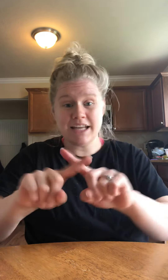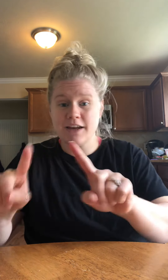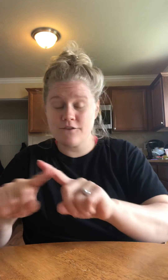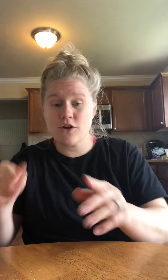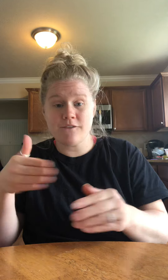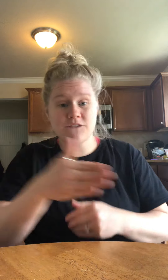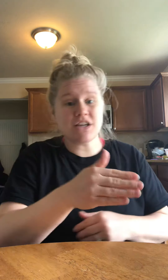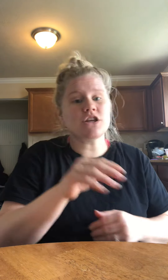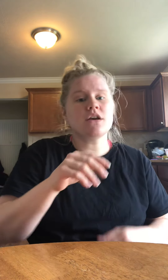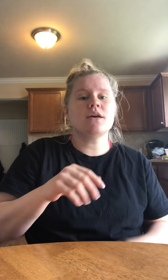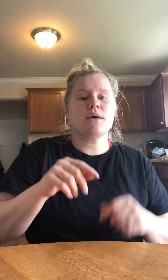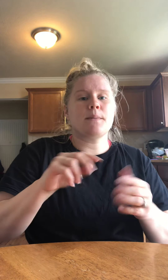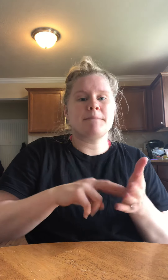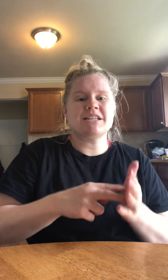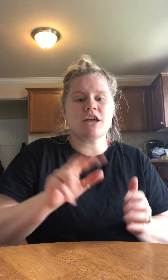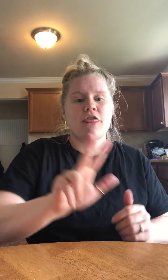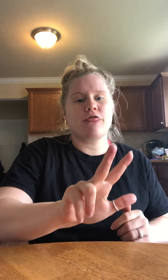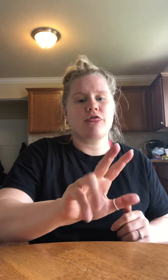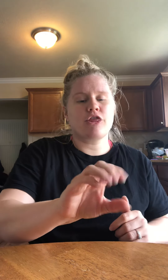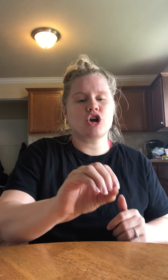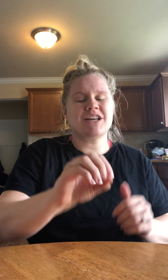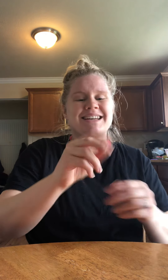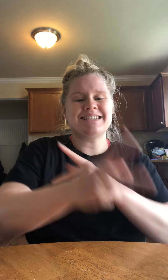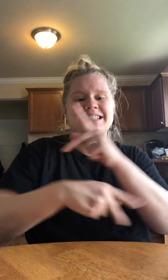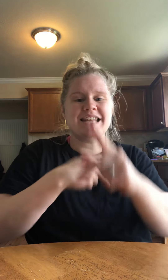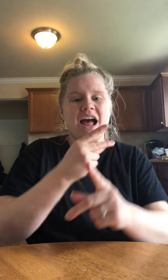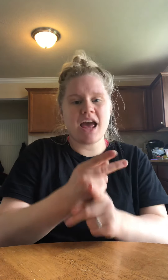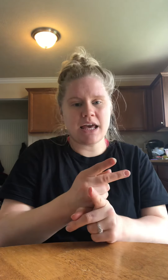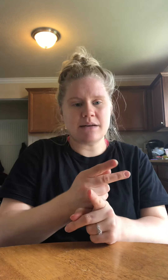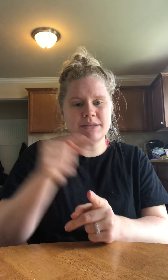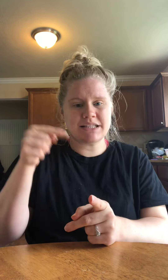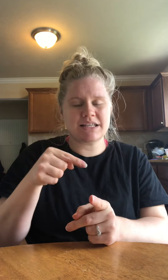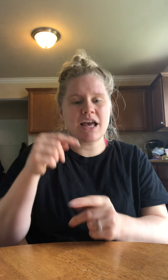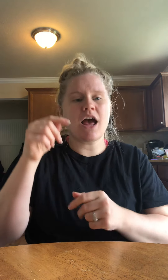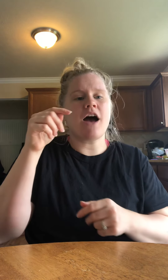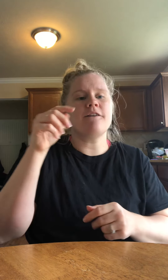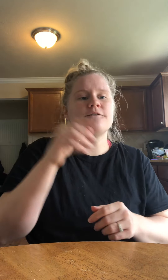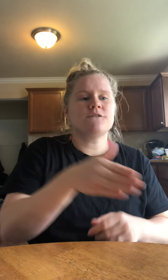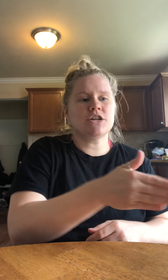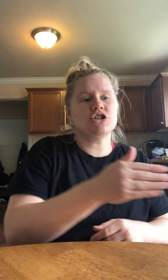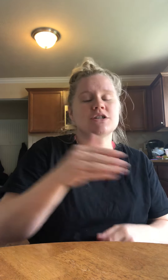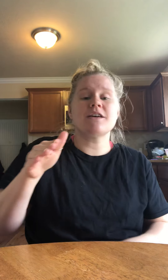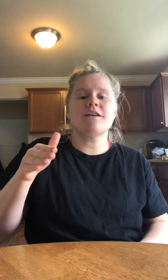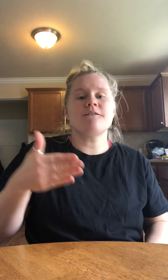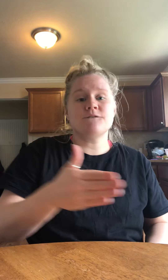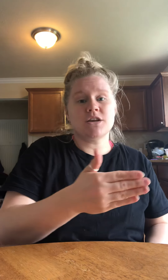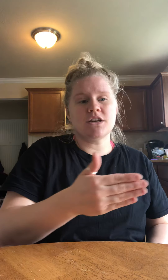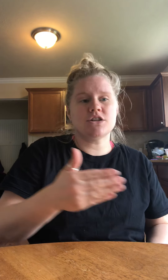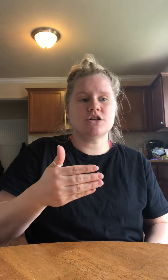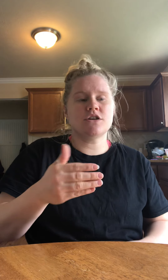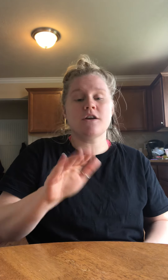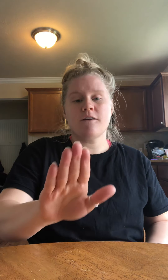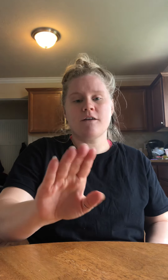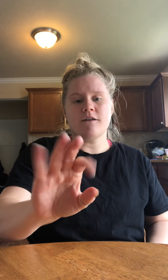That's the difference. Fishes is referring to species. Fish refers to